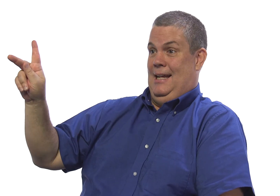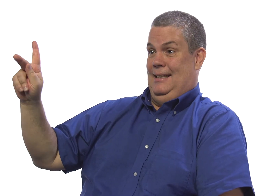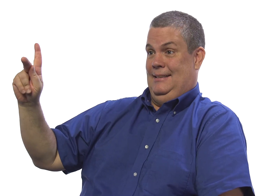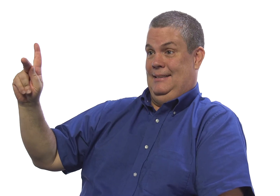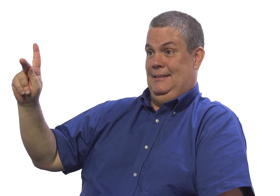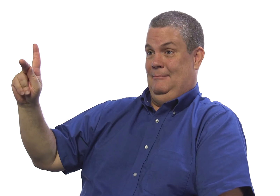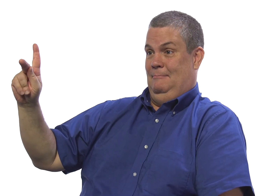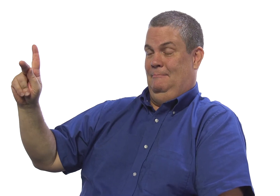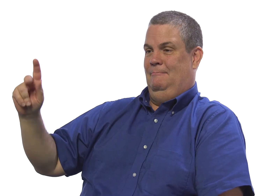K.